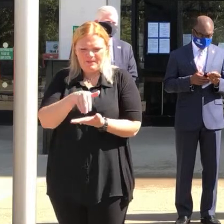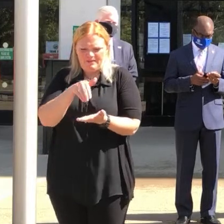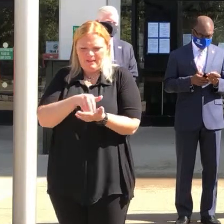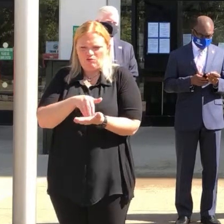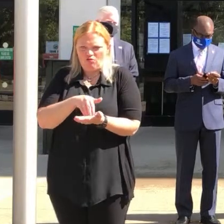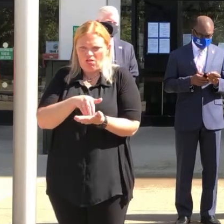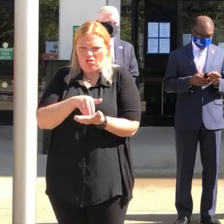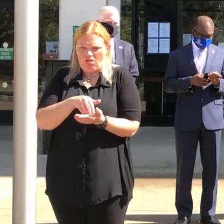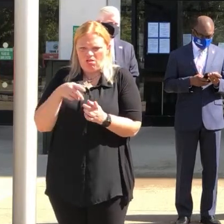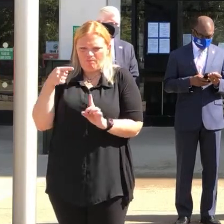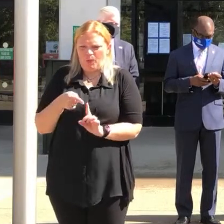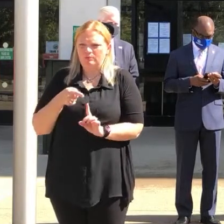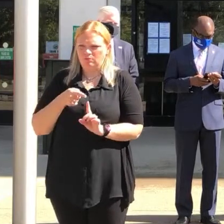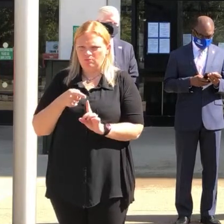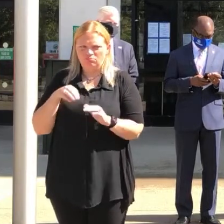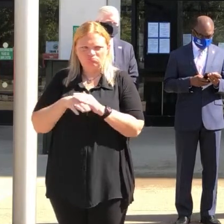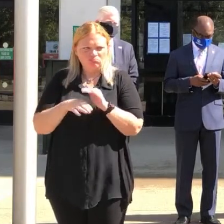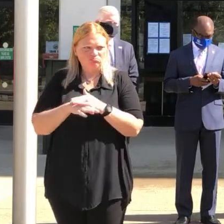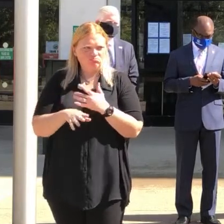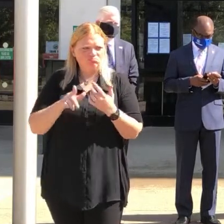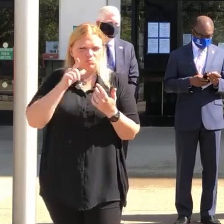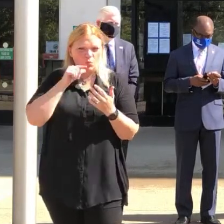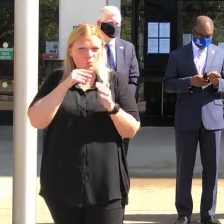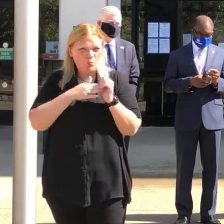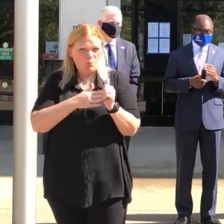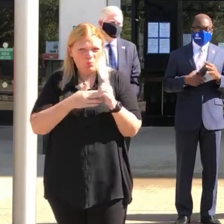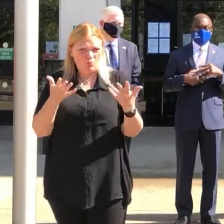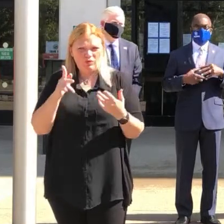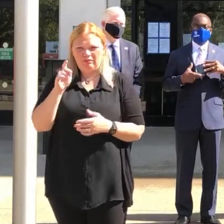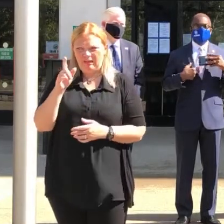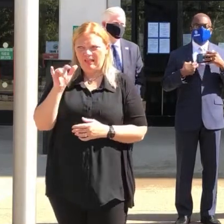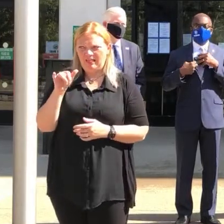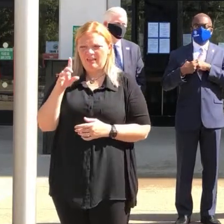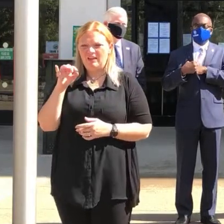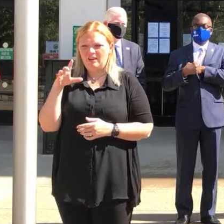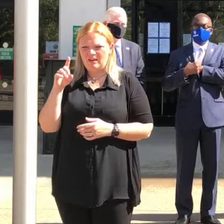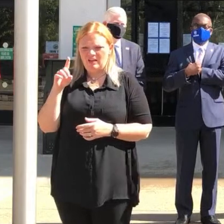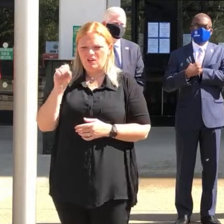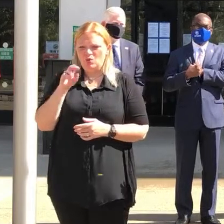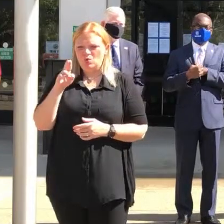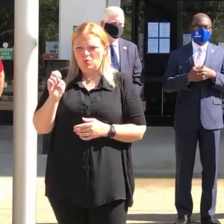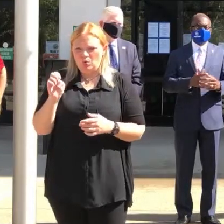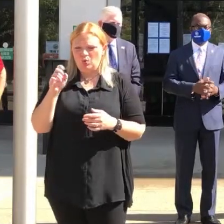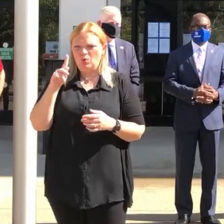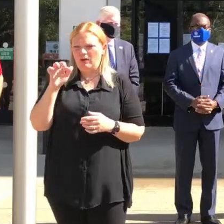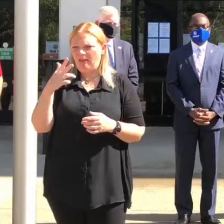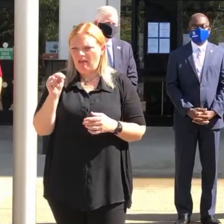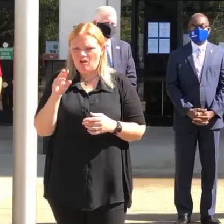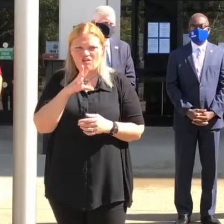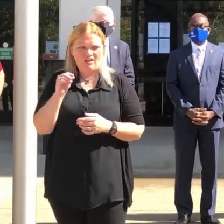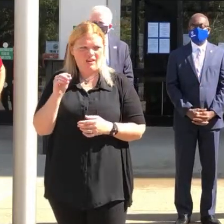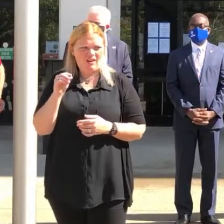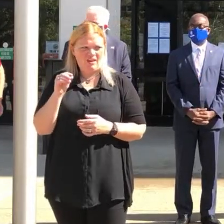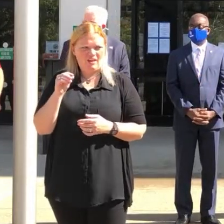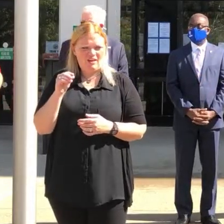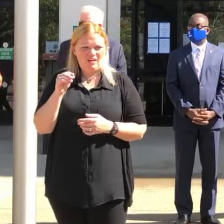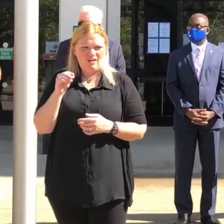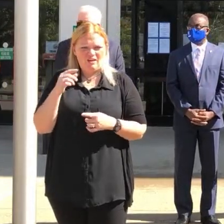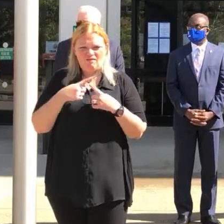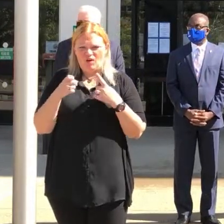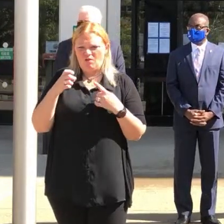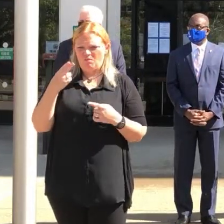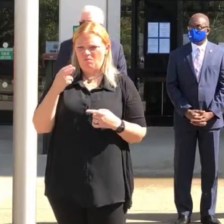centralized access point. And who led out on that is Kelly Dodd, Sue Lamadou, Karen Rybicki, and Kexon Ma from